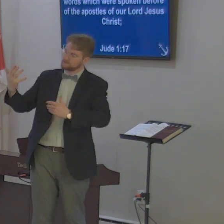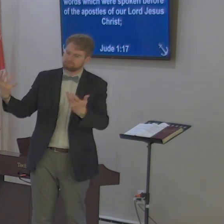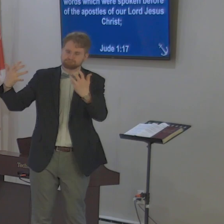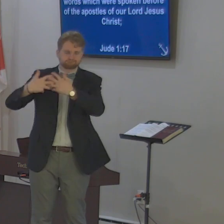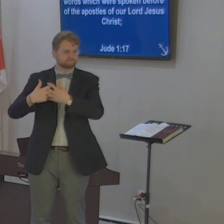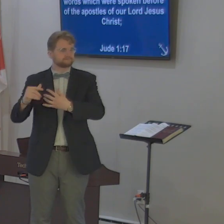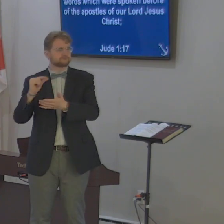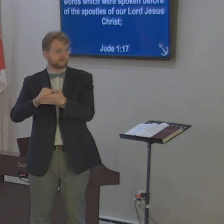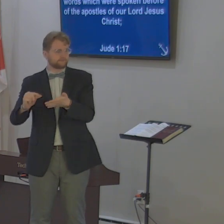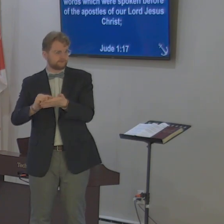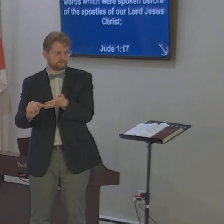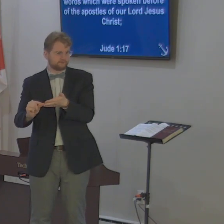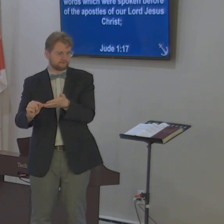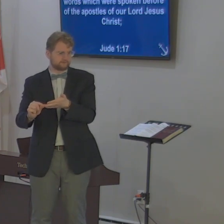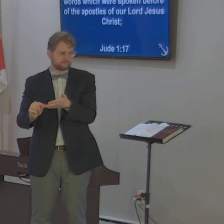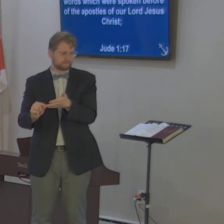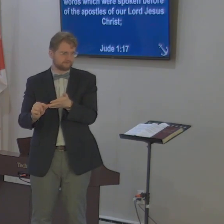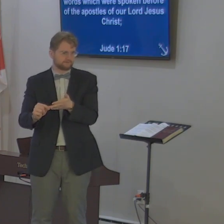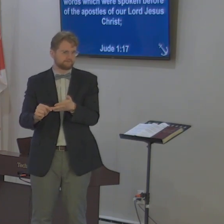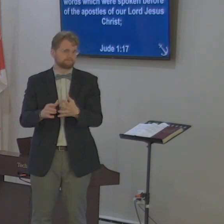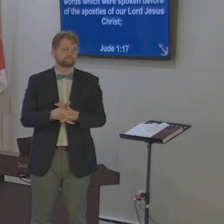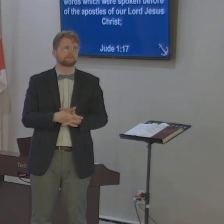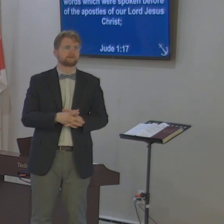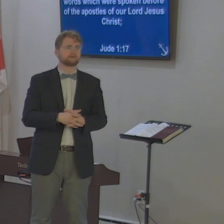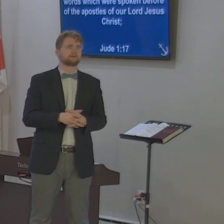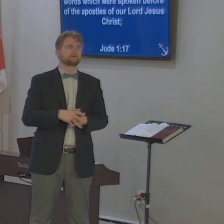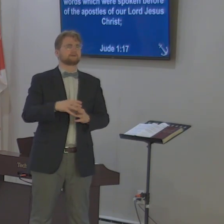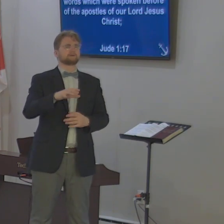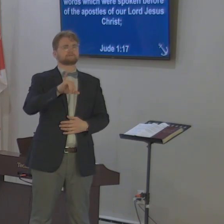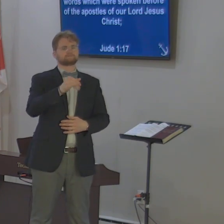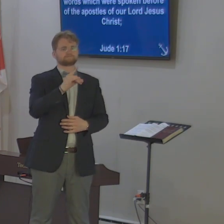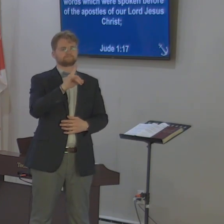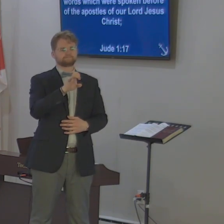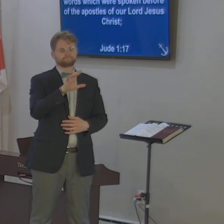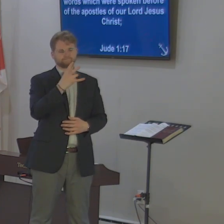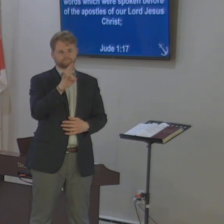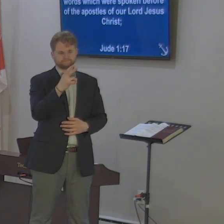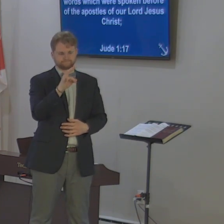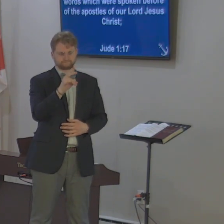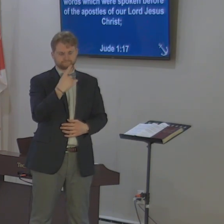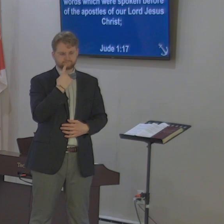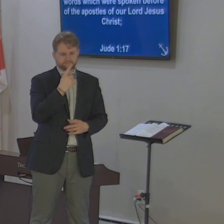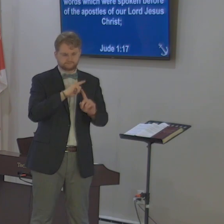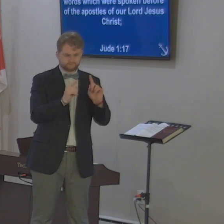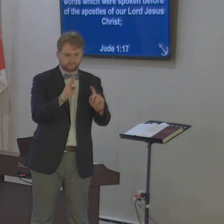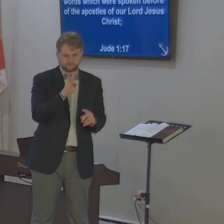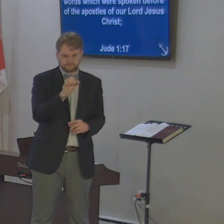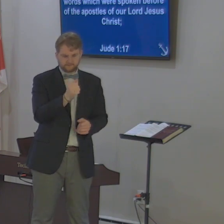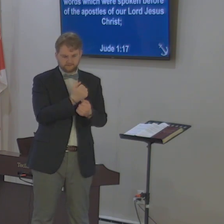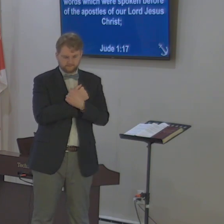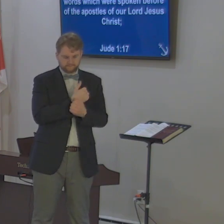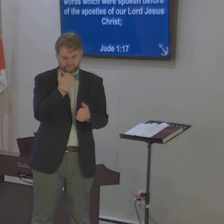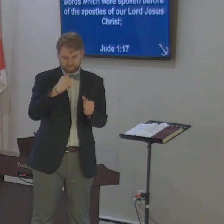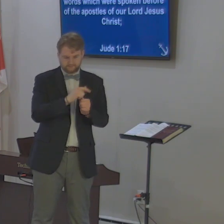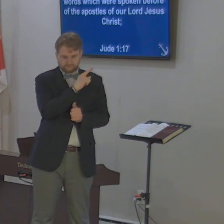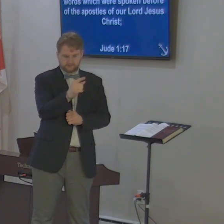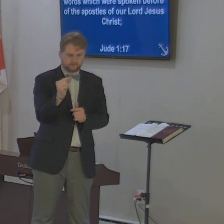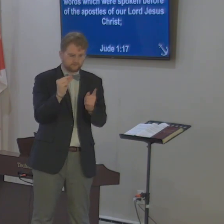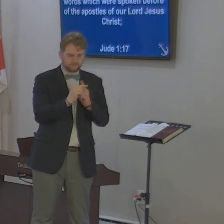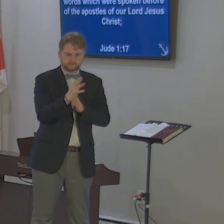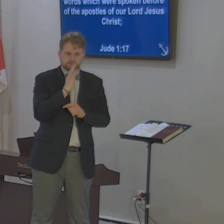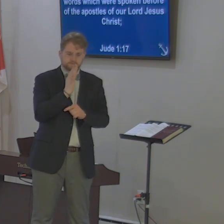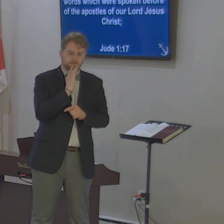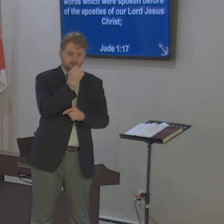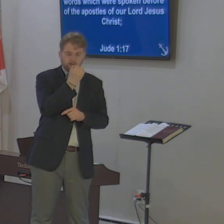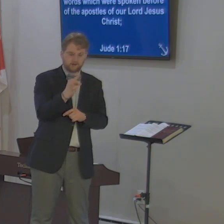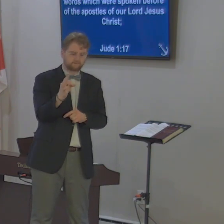Scripture. Jude 17, he says, but beloved, remember the words which were spoken before of the apostles of our